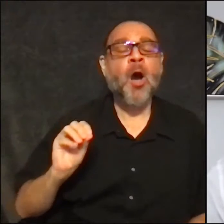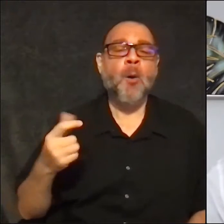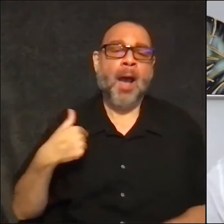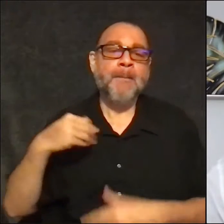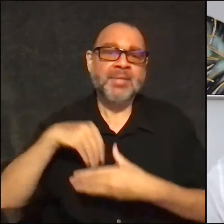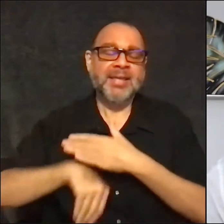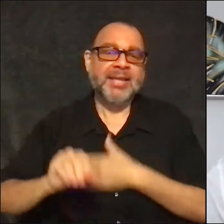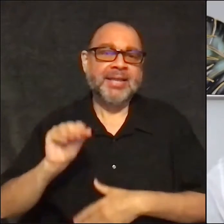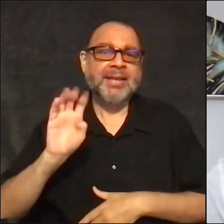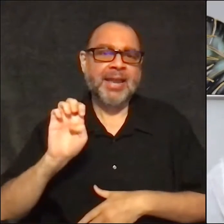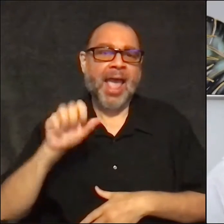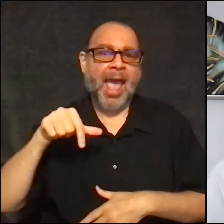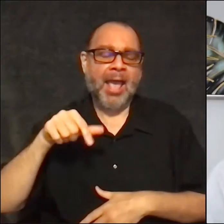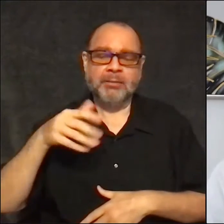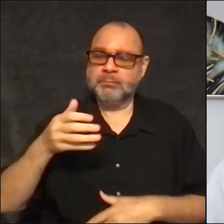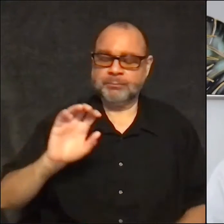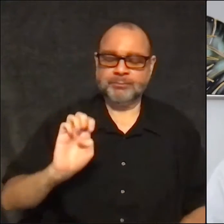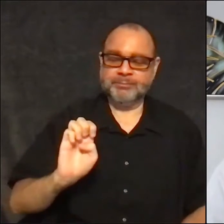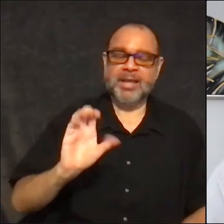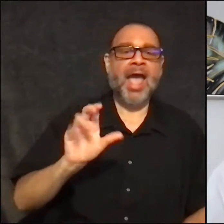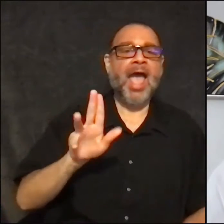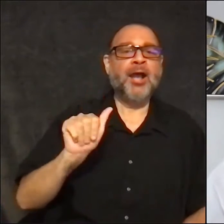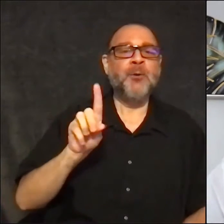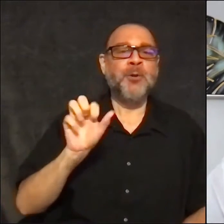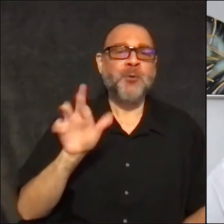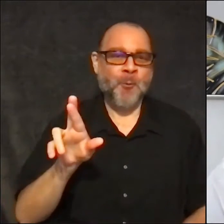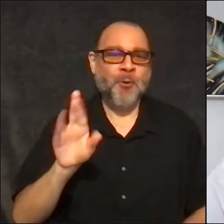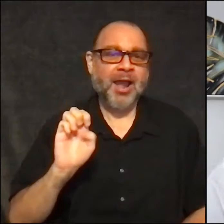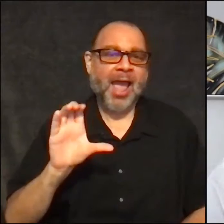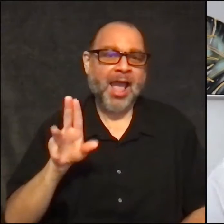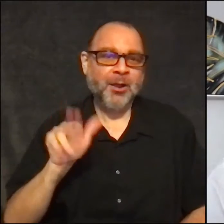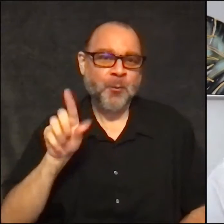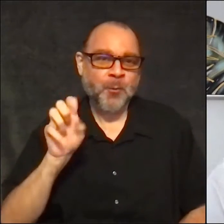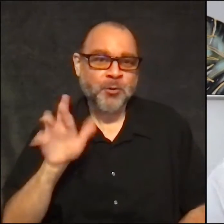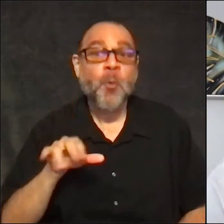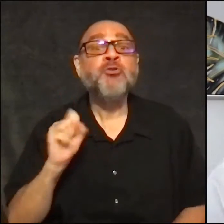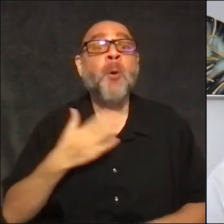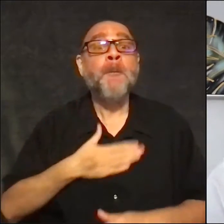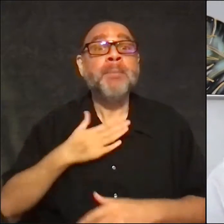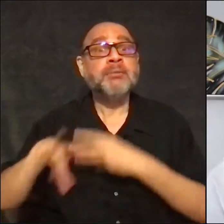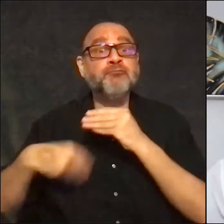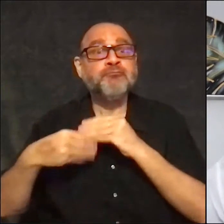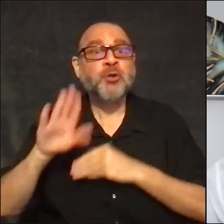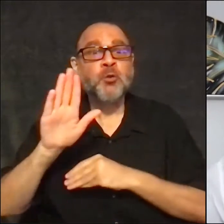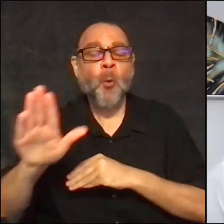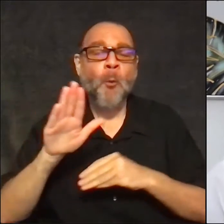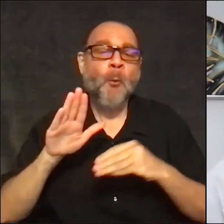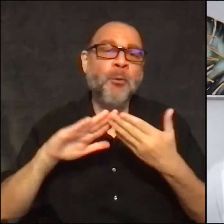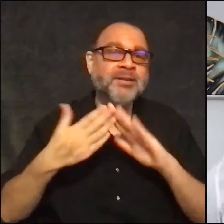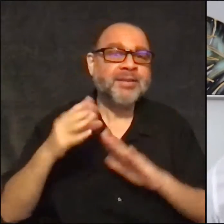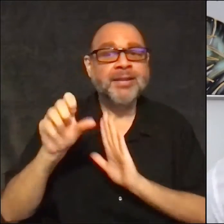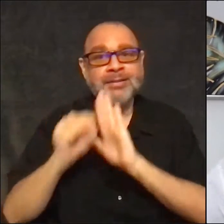Where do we got folks coming in from today? City and state into the chat box. Let's see where folks. We got